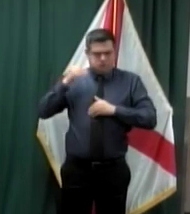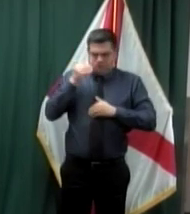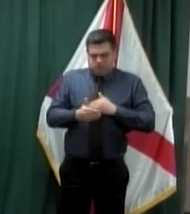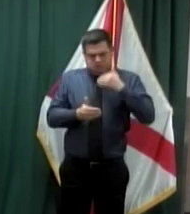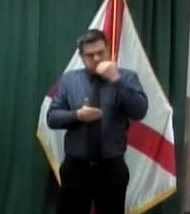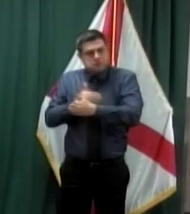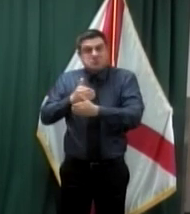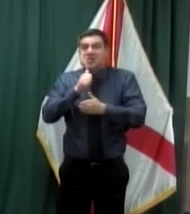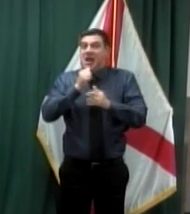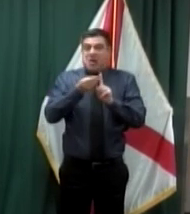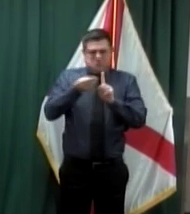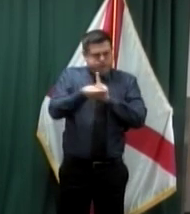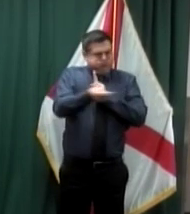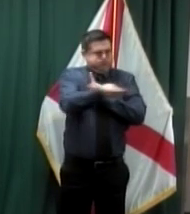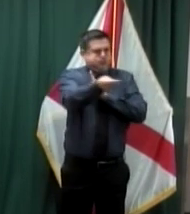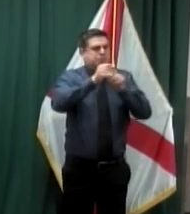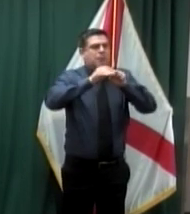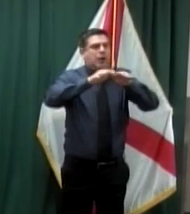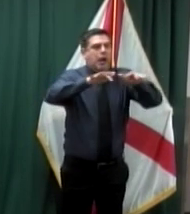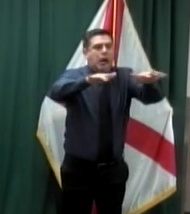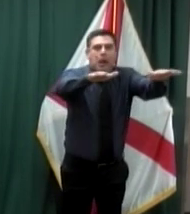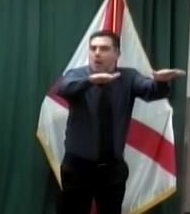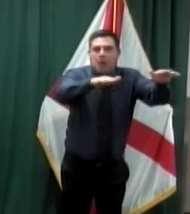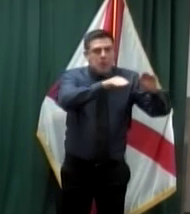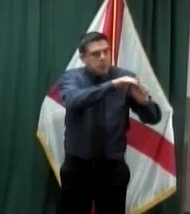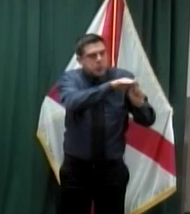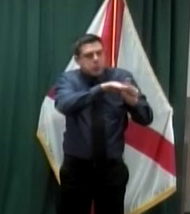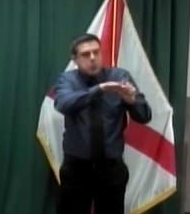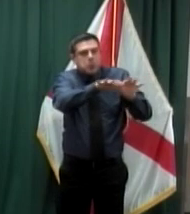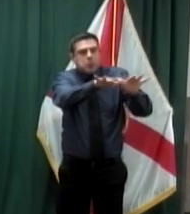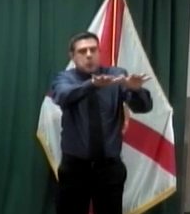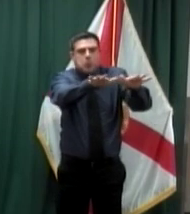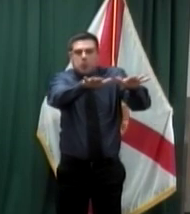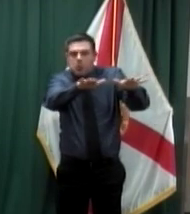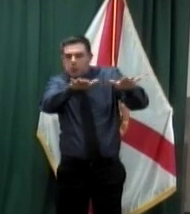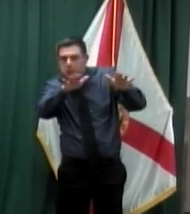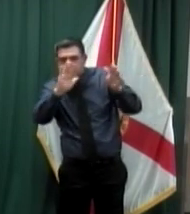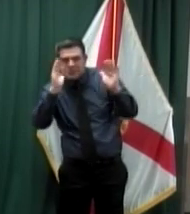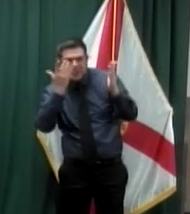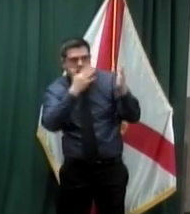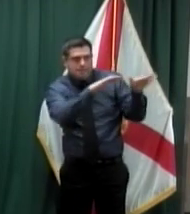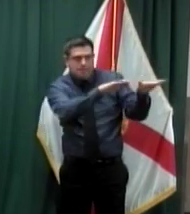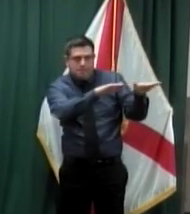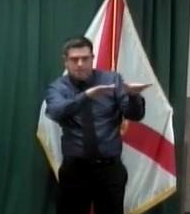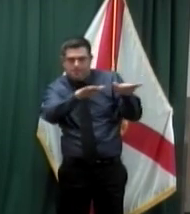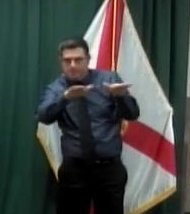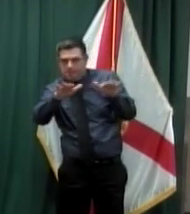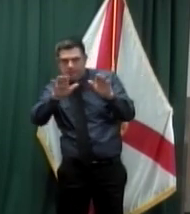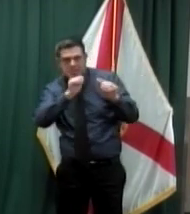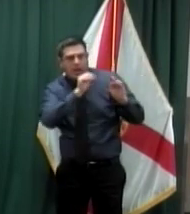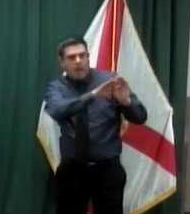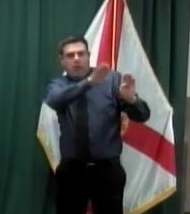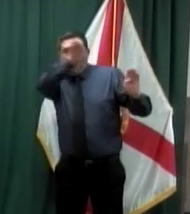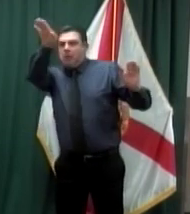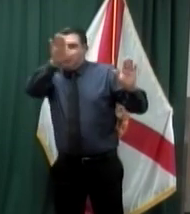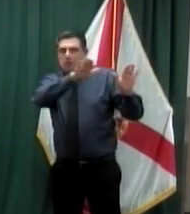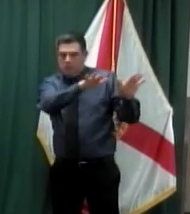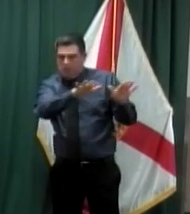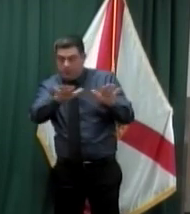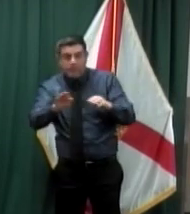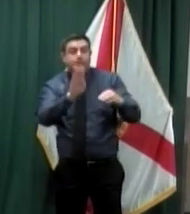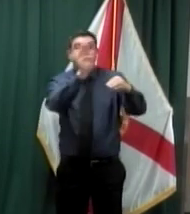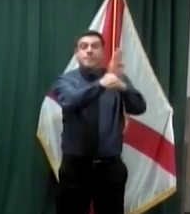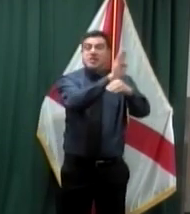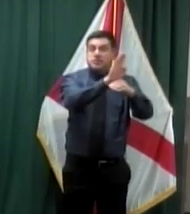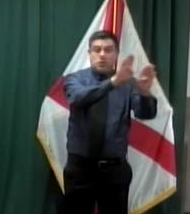The businesses that are starting to open, for the most part, are doing what they need to do to try to make people feel safe. And I would just urge